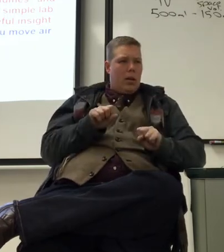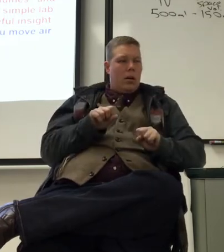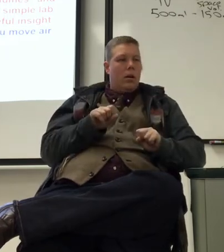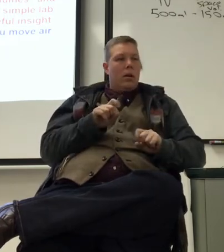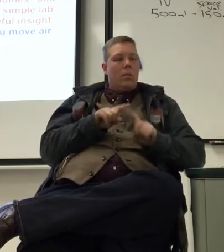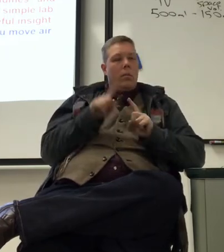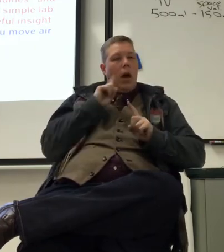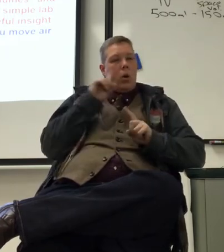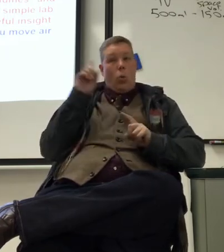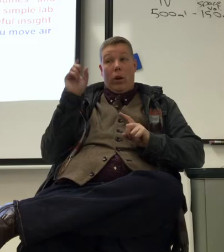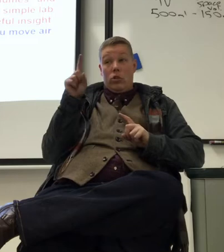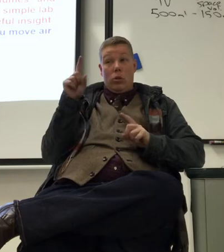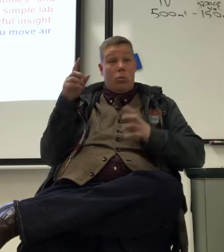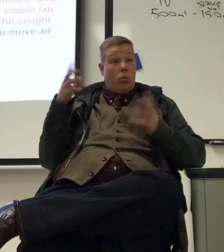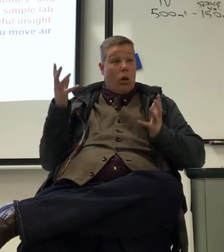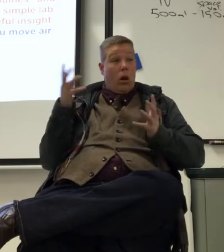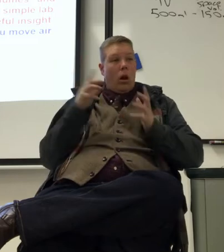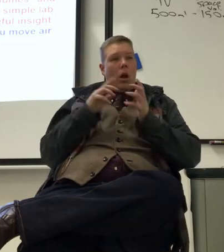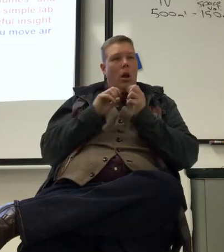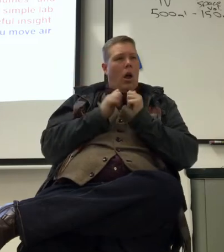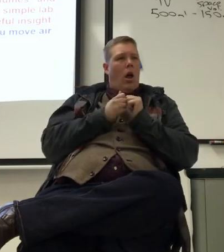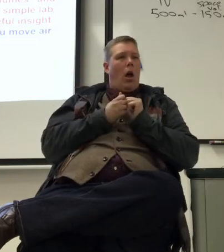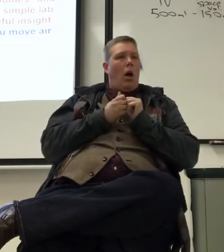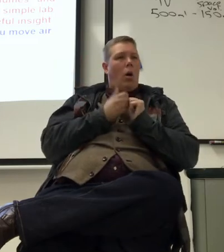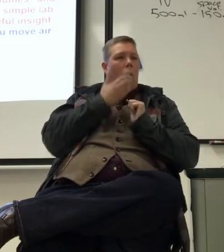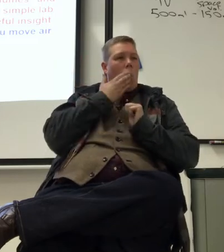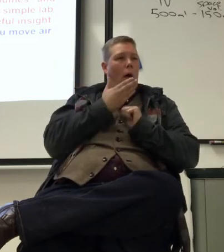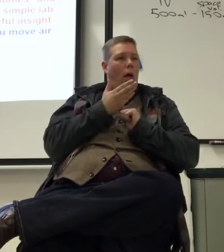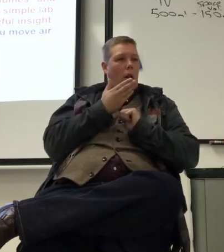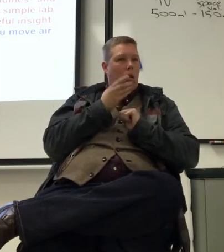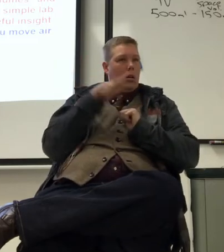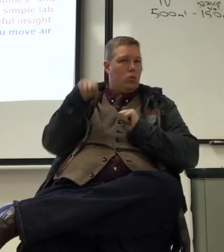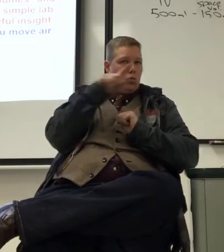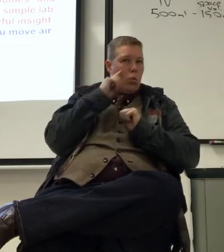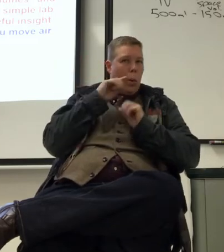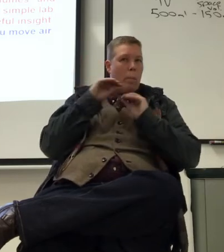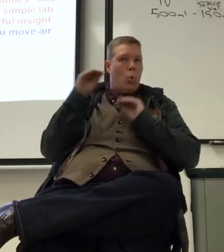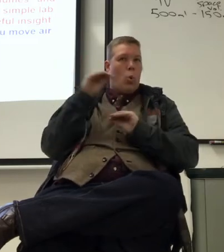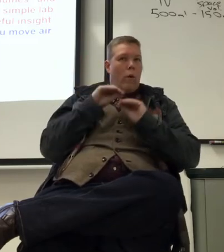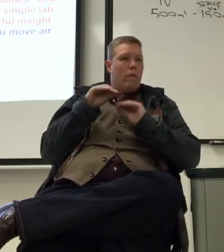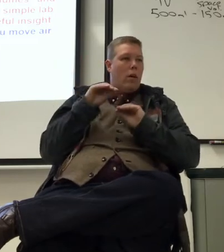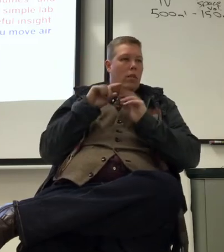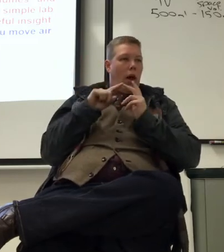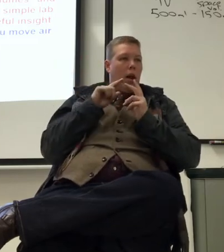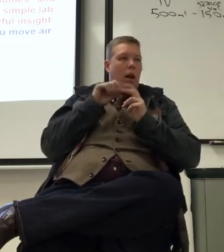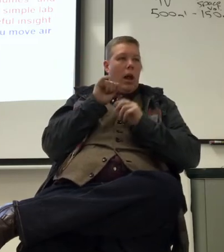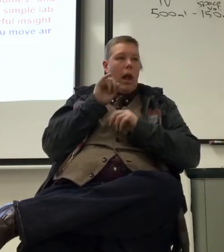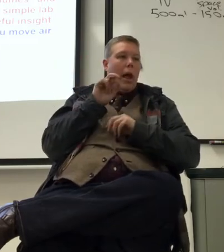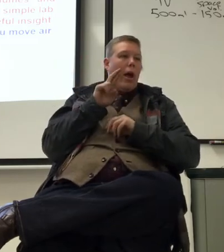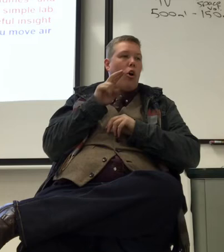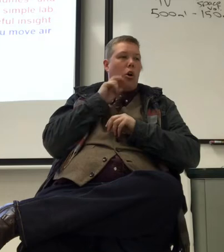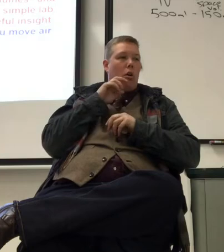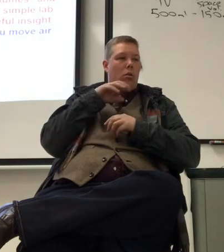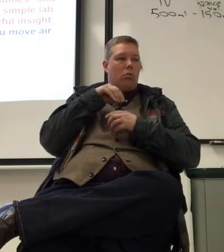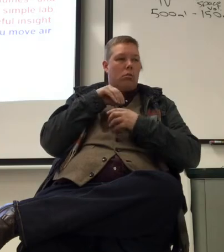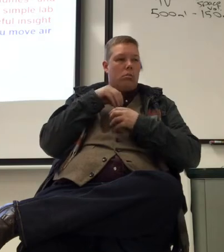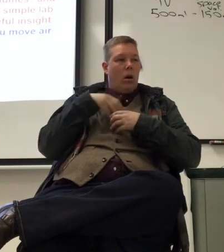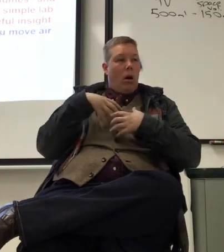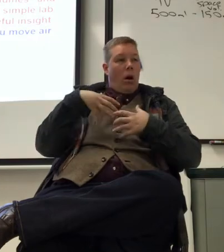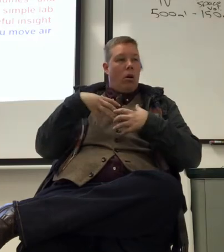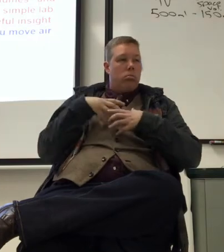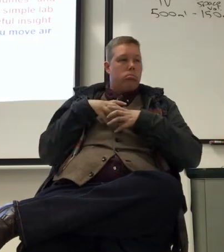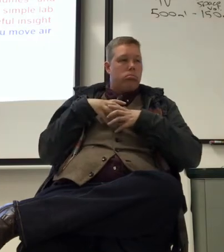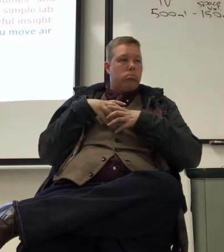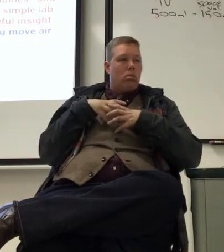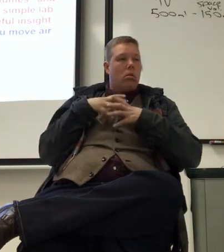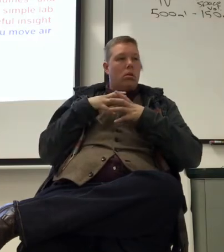the question we like to answer is, how well can a subject move air in and out of your lungs? And then, so you'll be working in 8 groups and try to